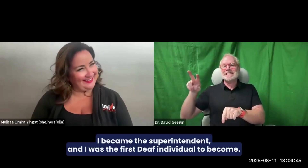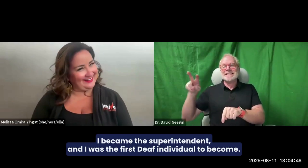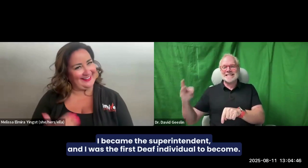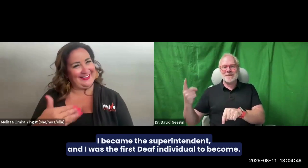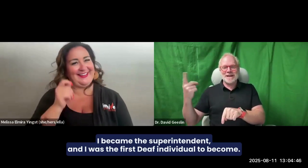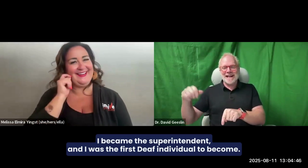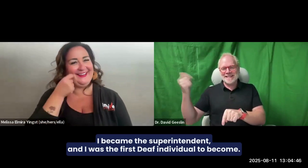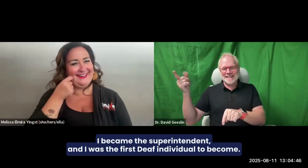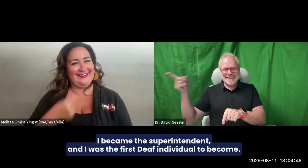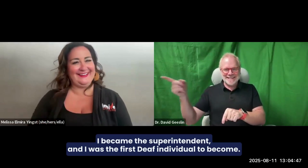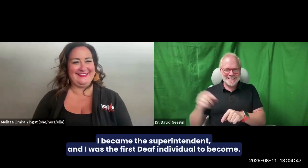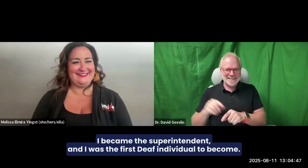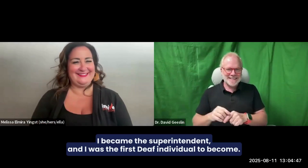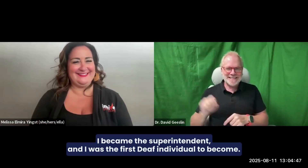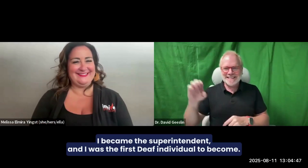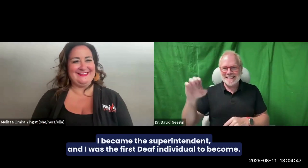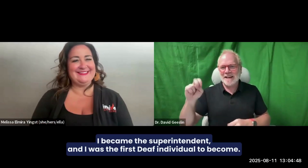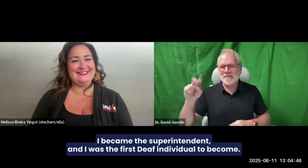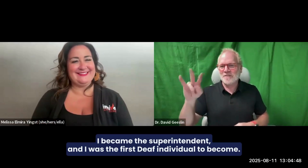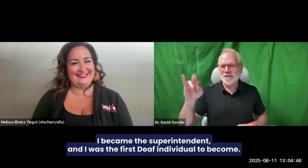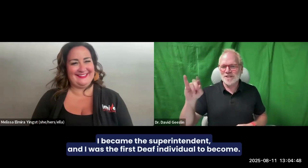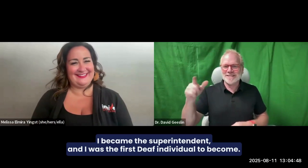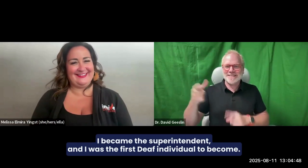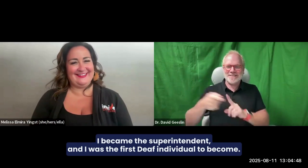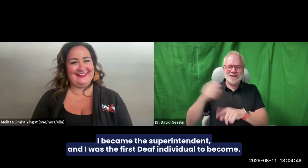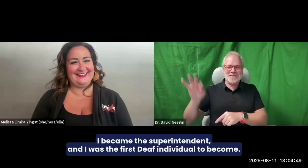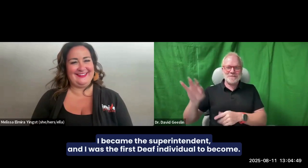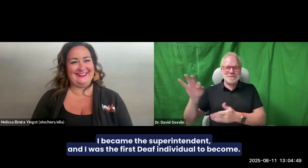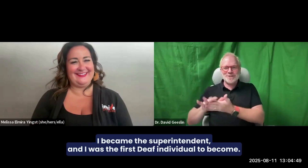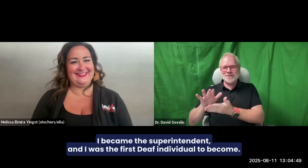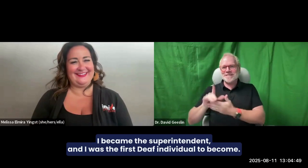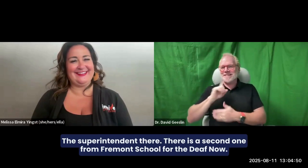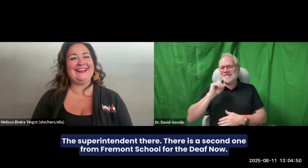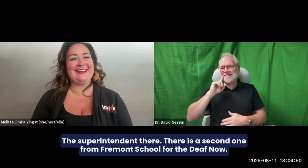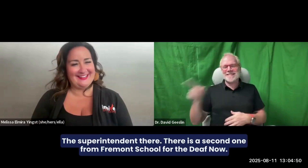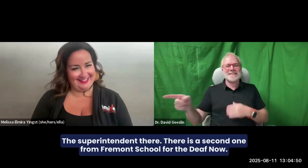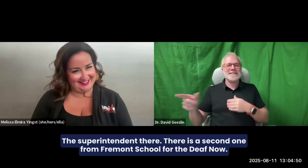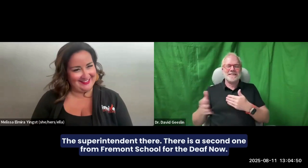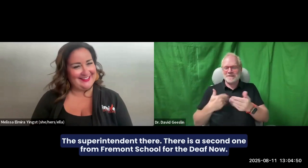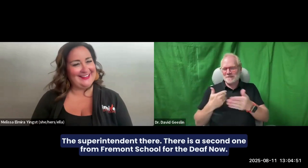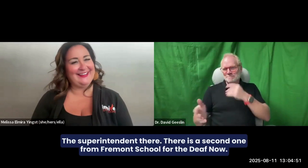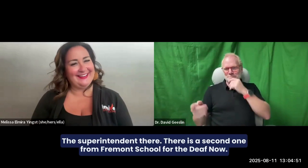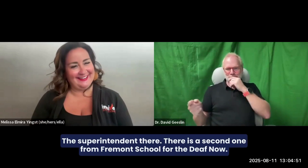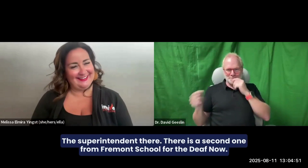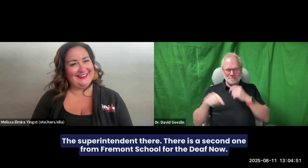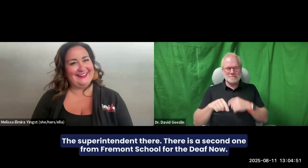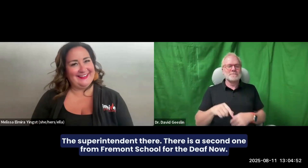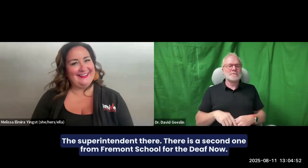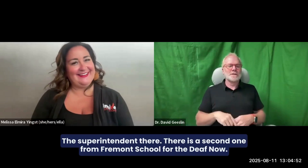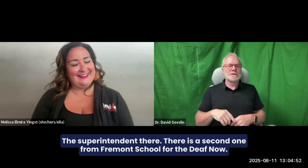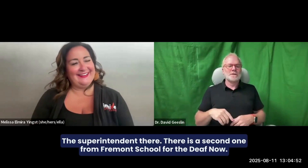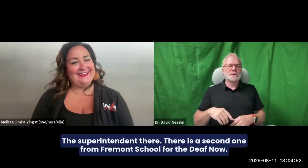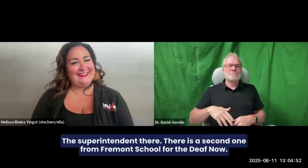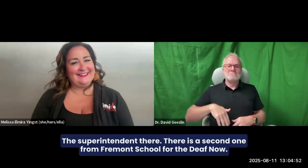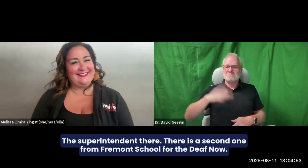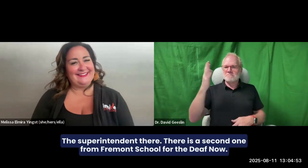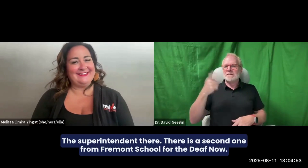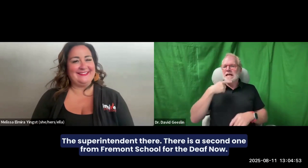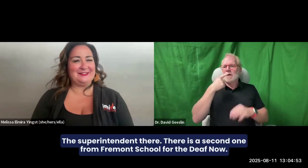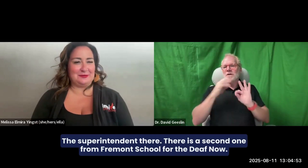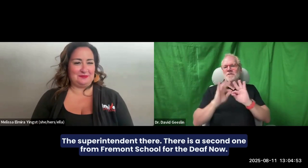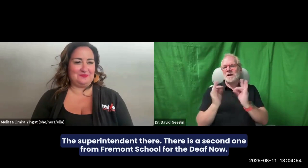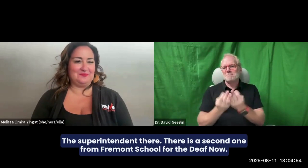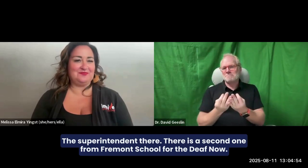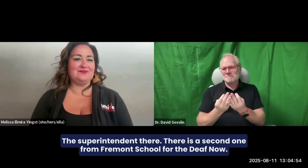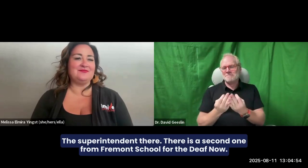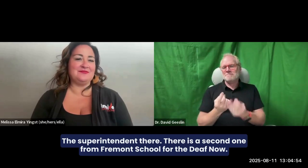I became the superintendent, and I was the first deaf individual to become the superintendent there. There is a second one from